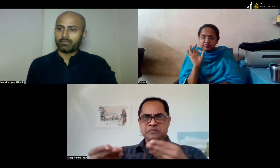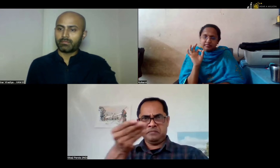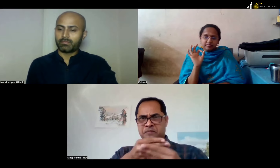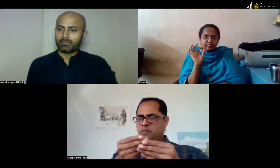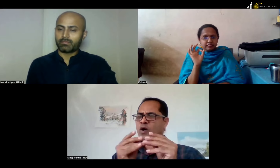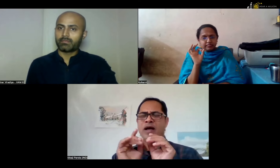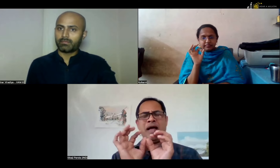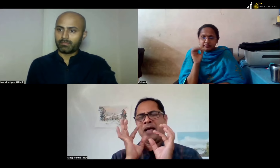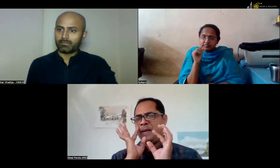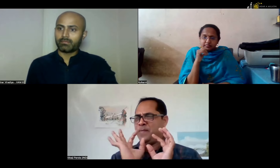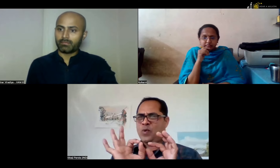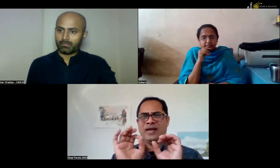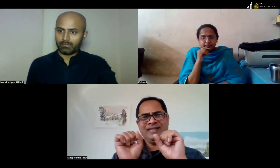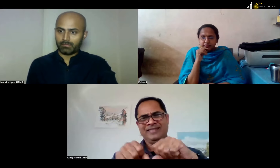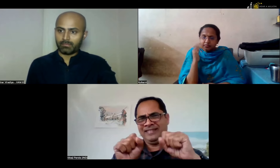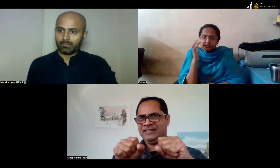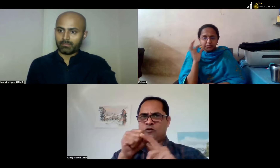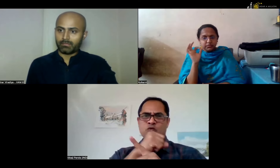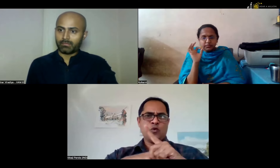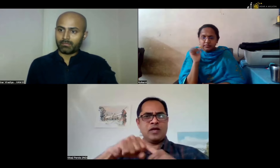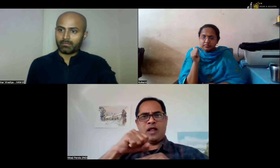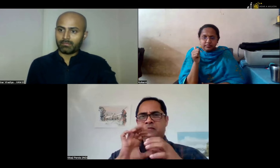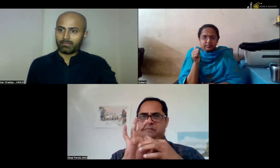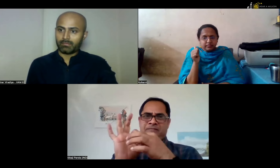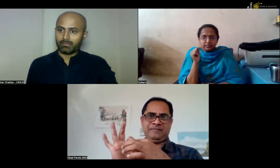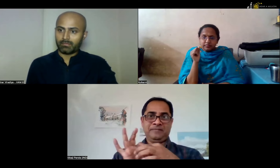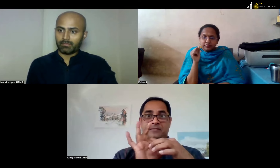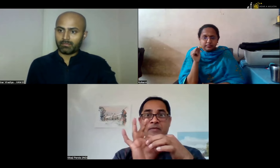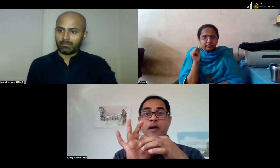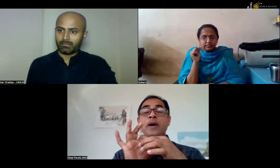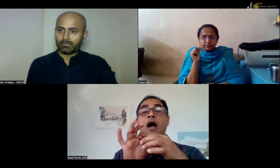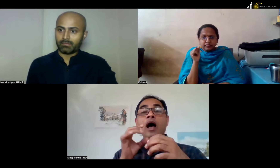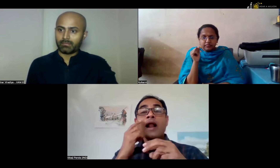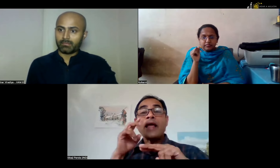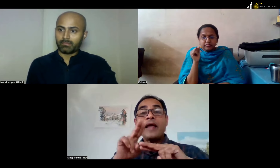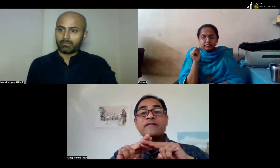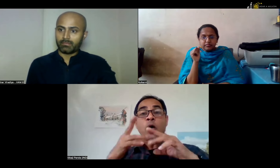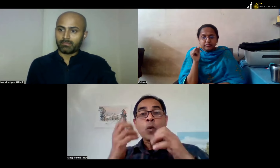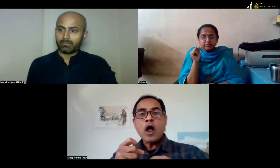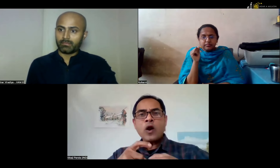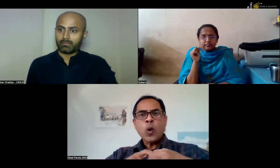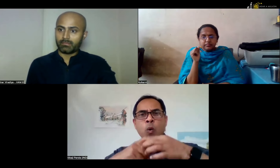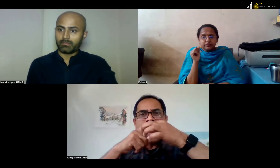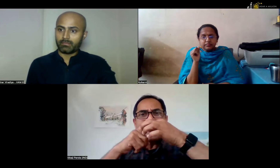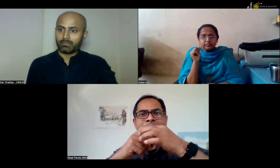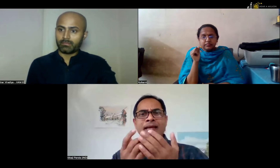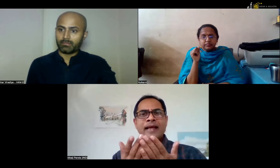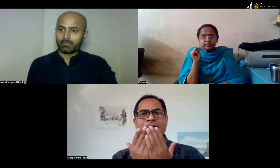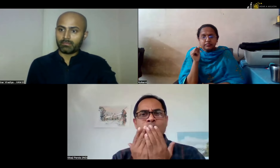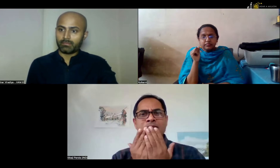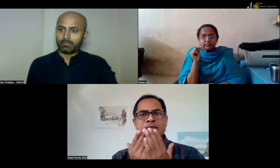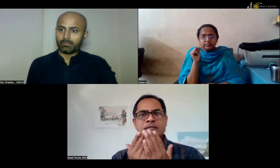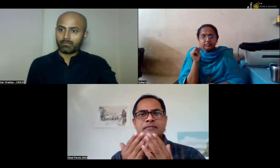generate and spread the awareness as well. That's more important in society as well.